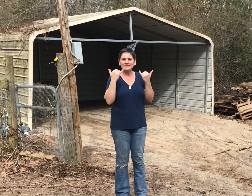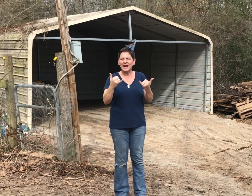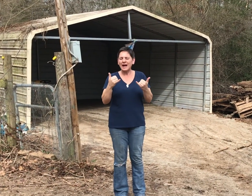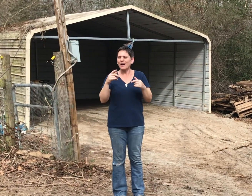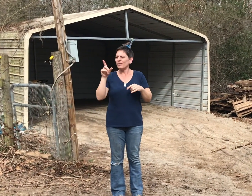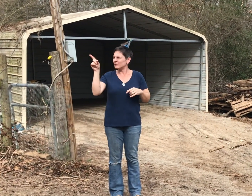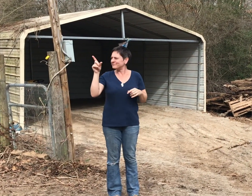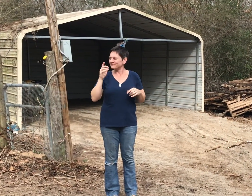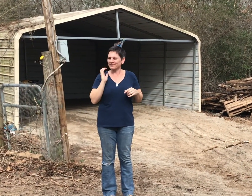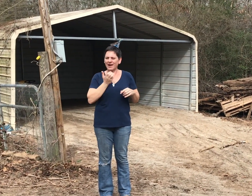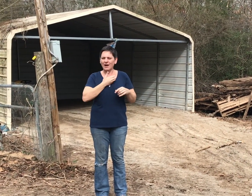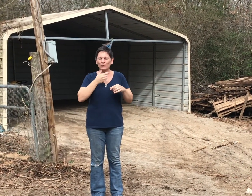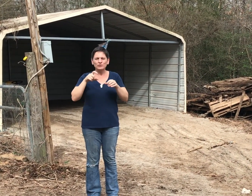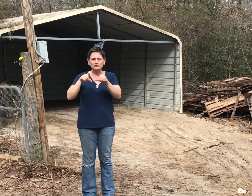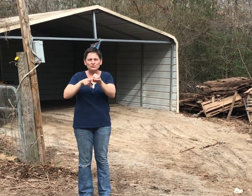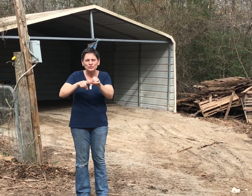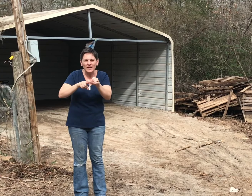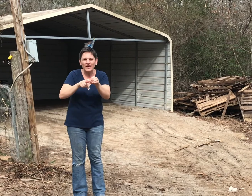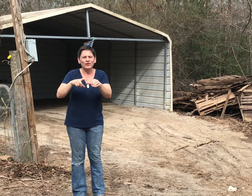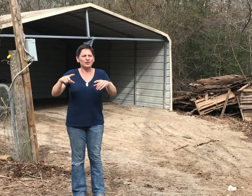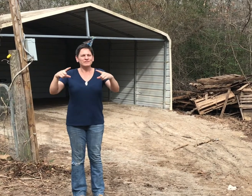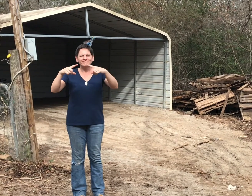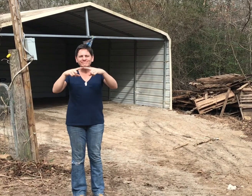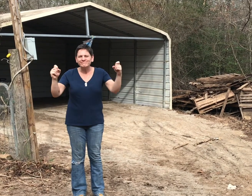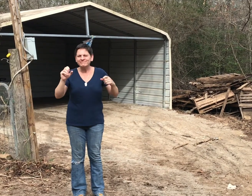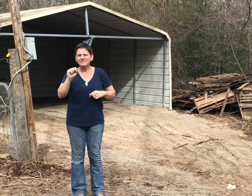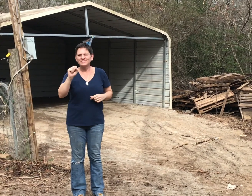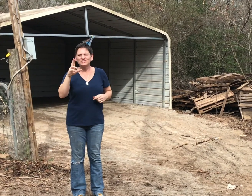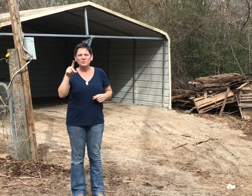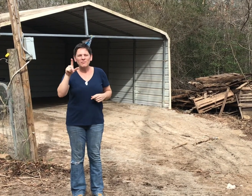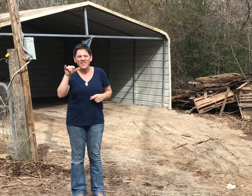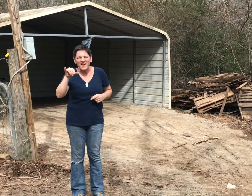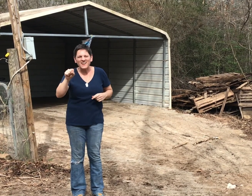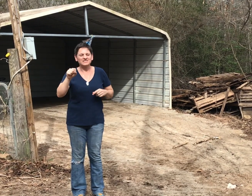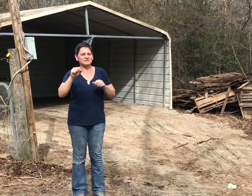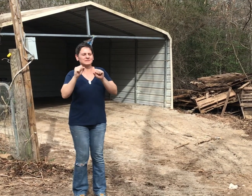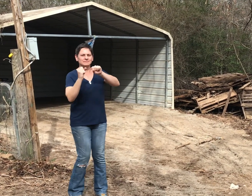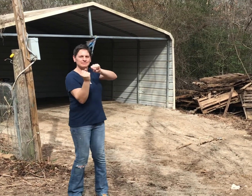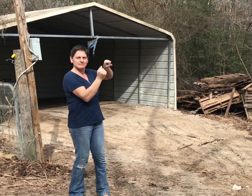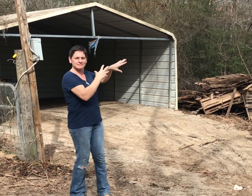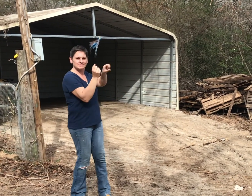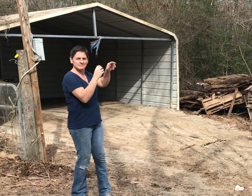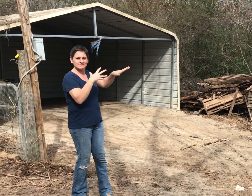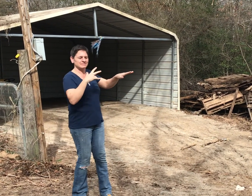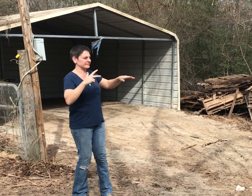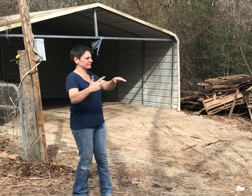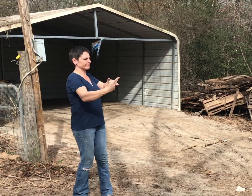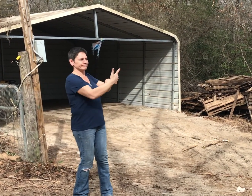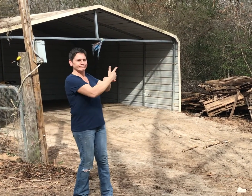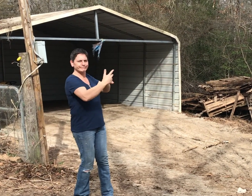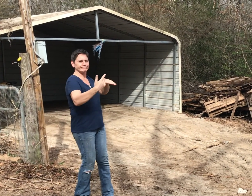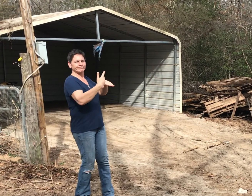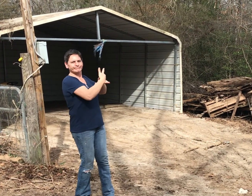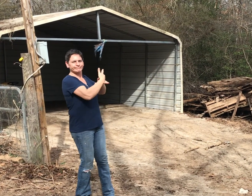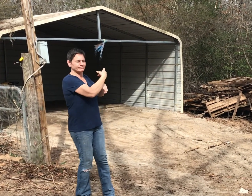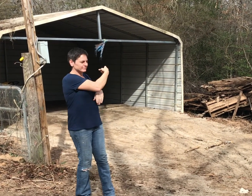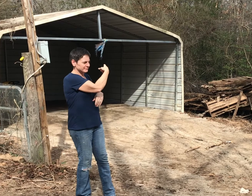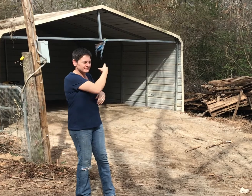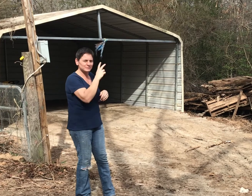everything that was in there out, and now we're going to be able to move our trailers and a lot of our supplies from the barn up into